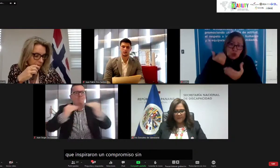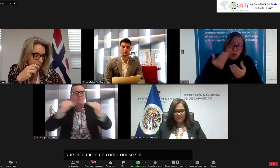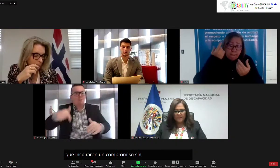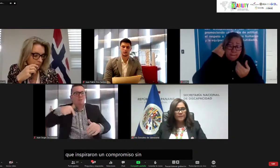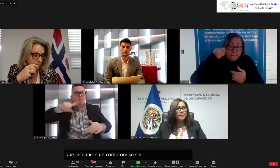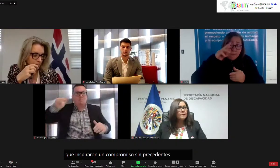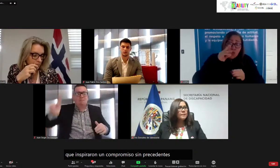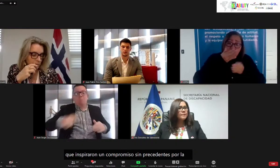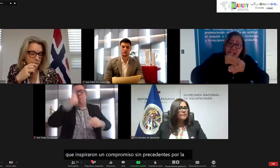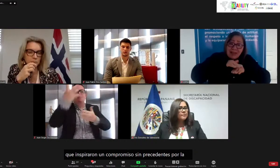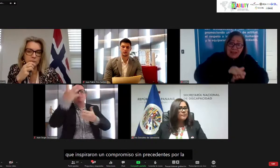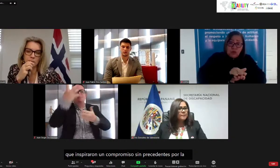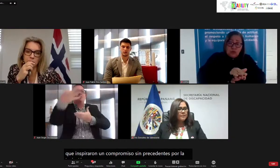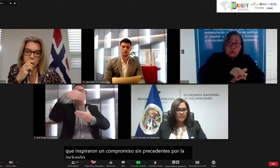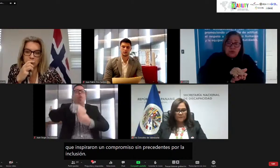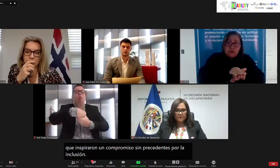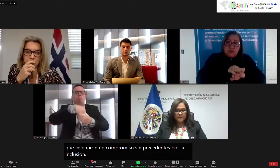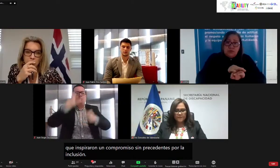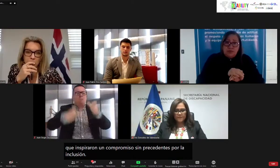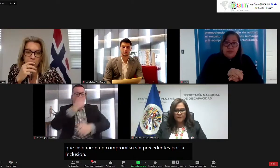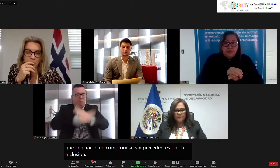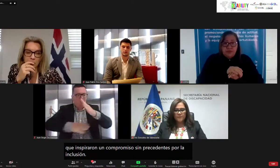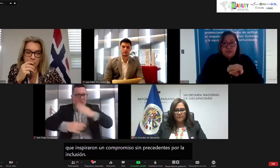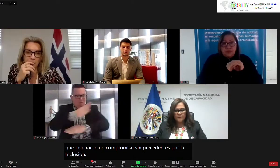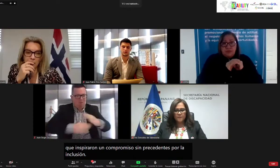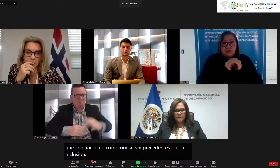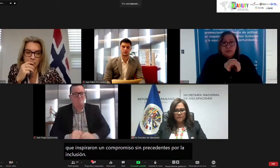commitment towards inclusion